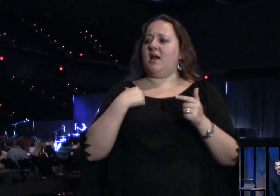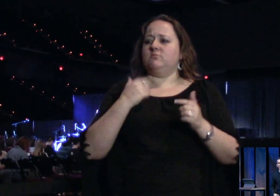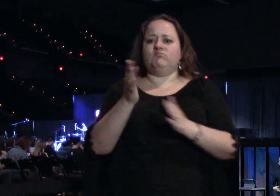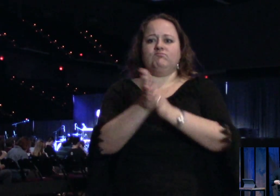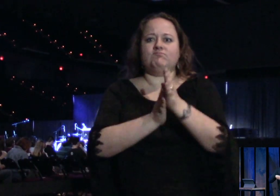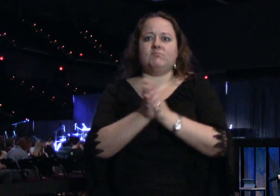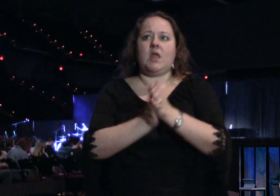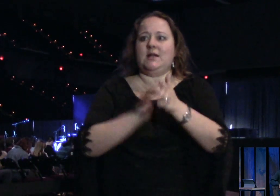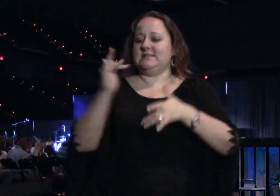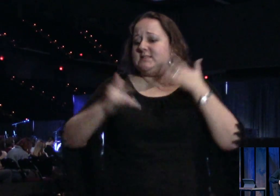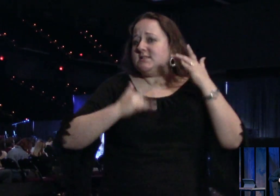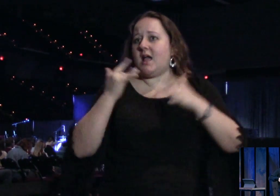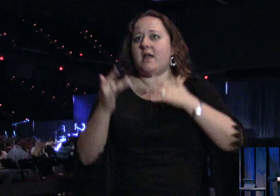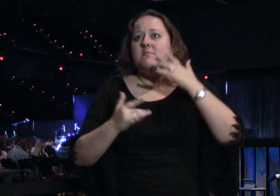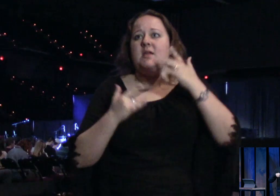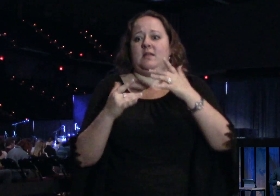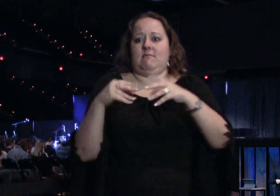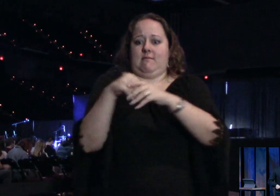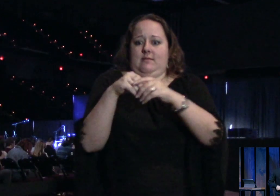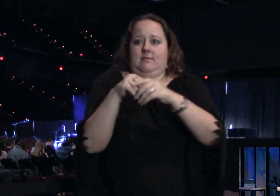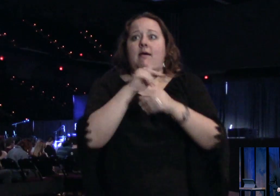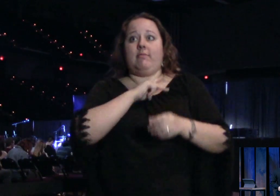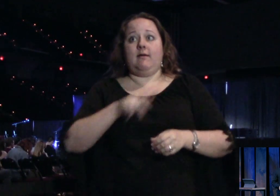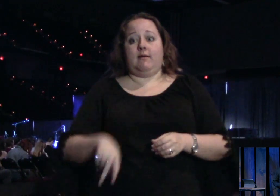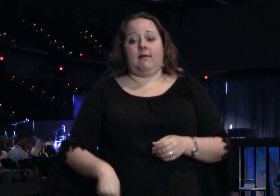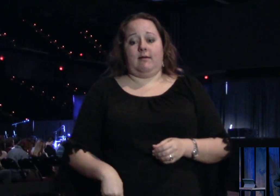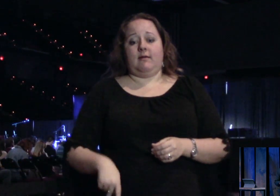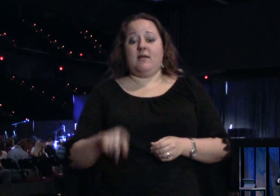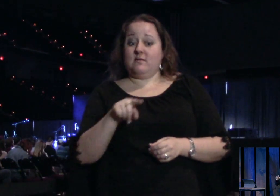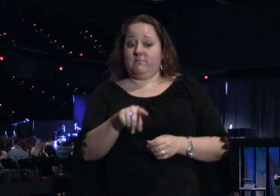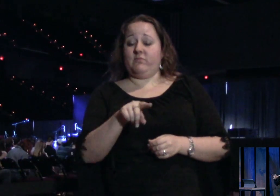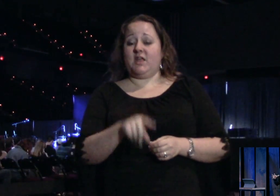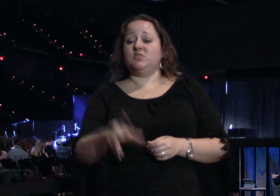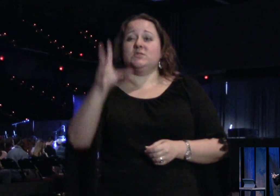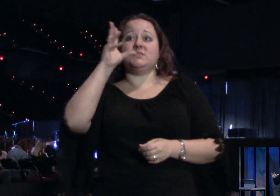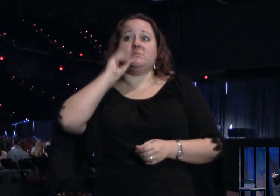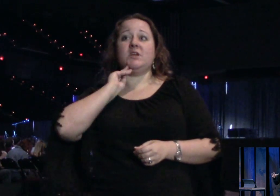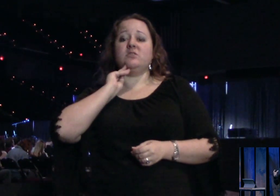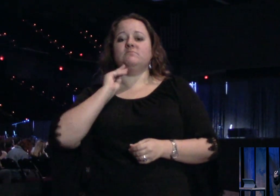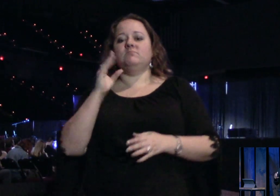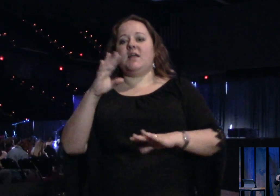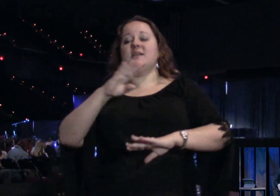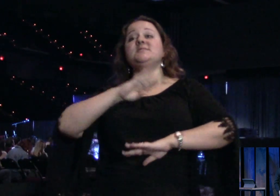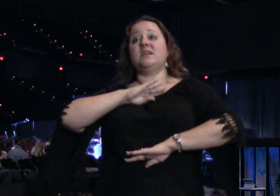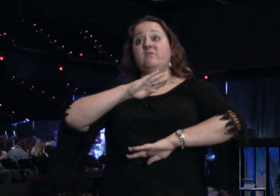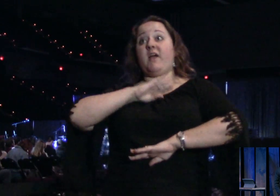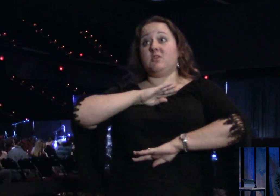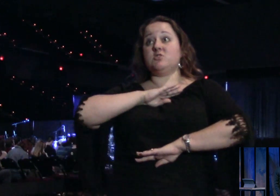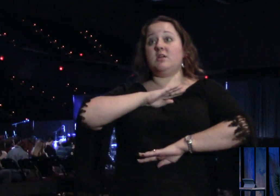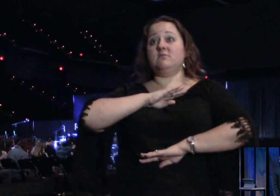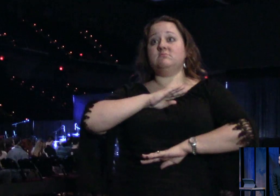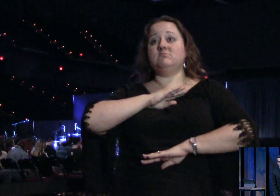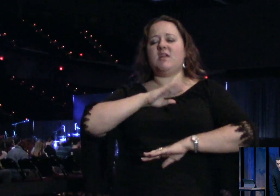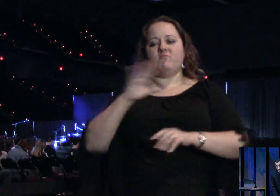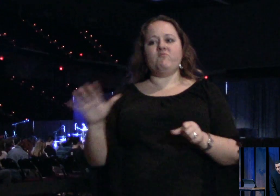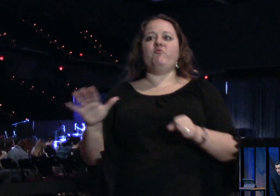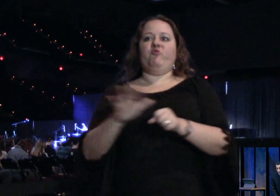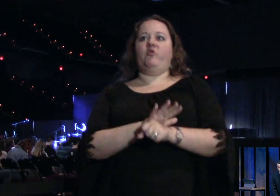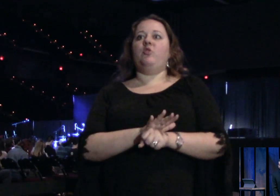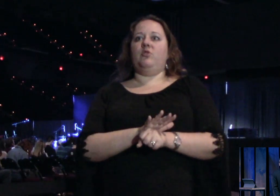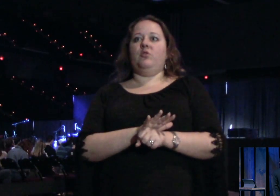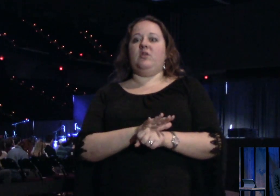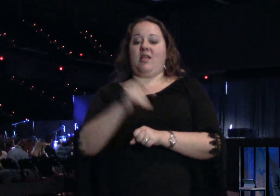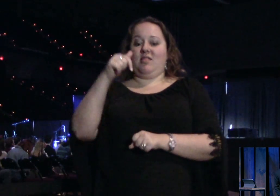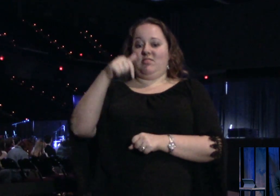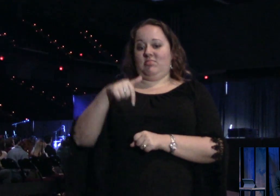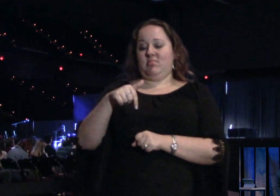offer. He had a burning zeal within him to experience